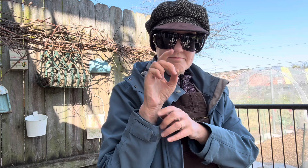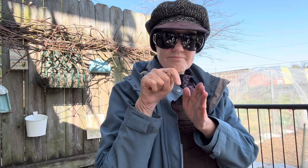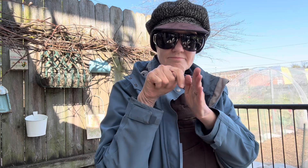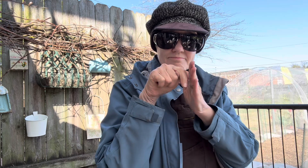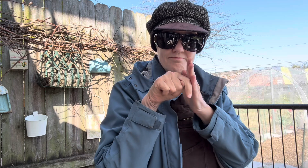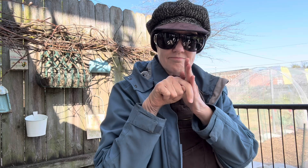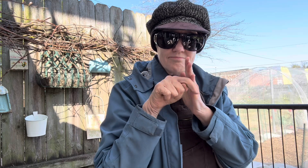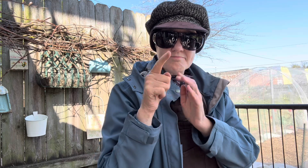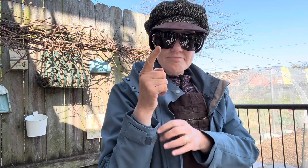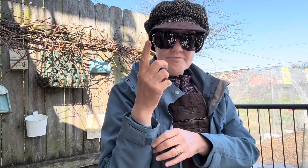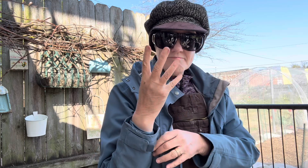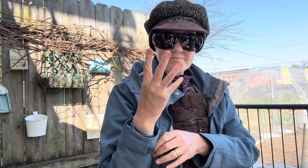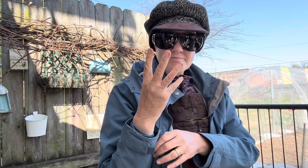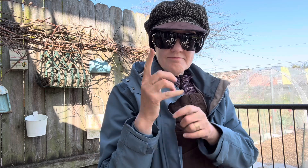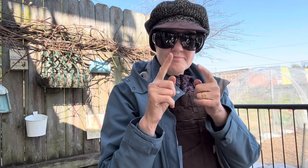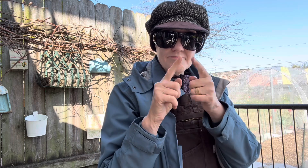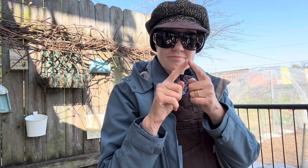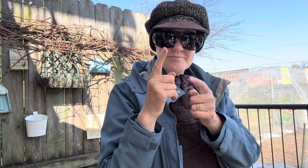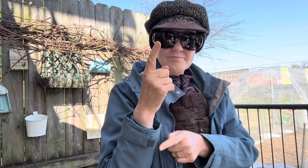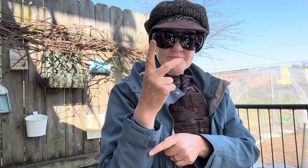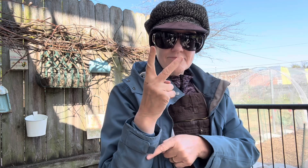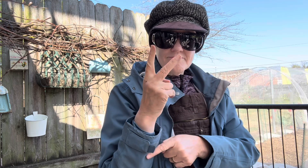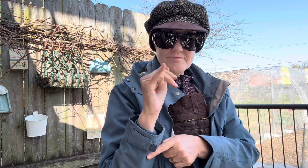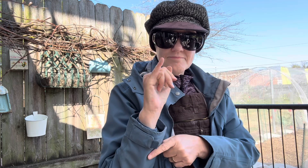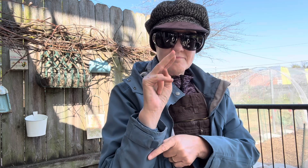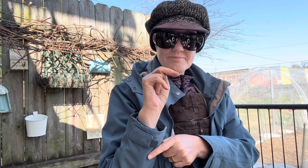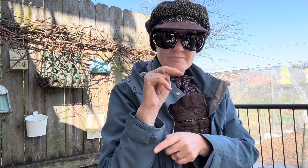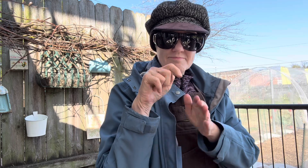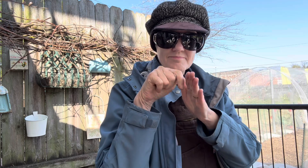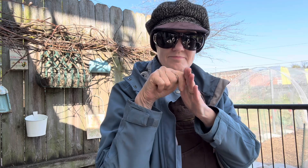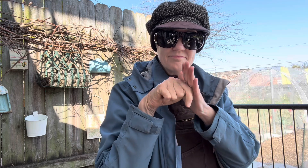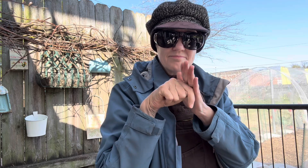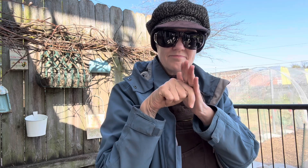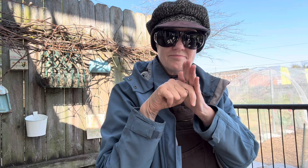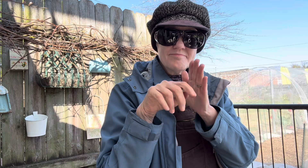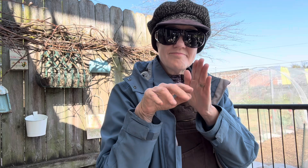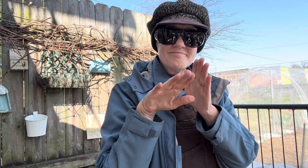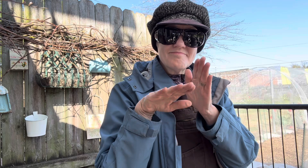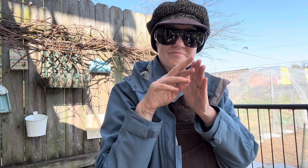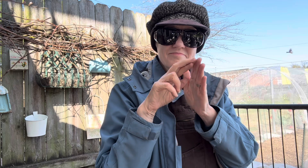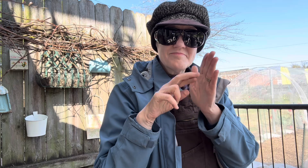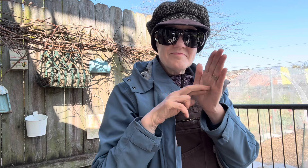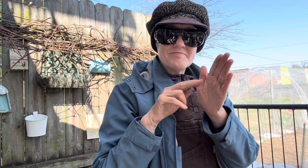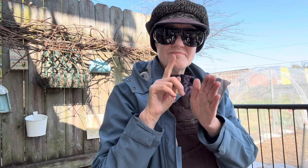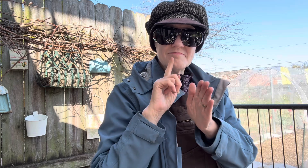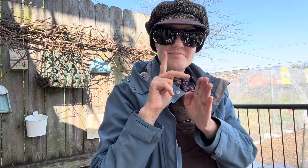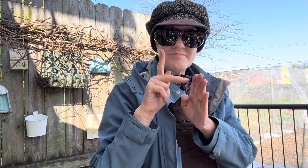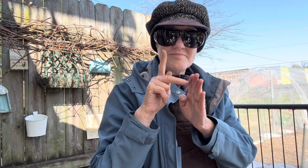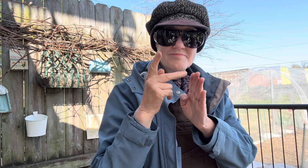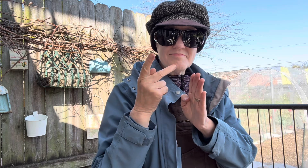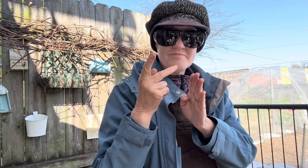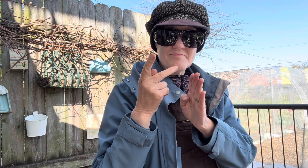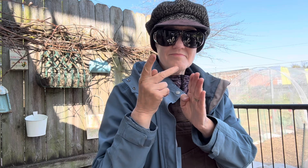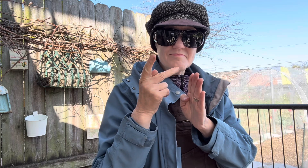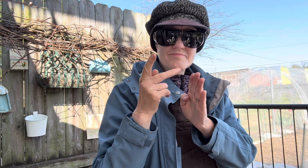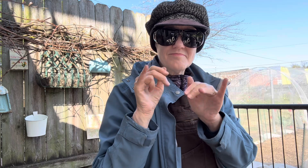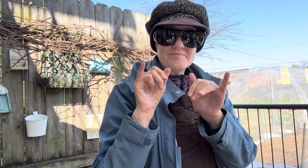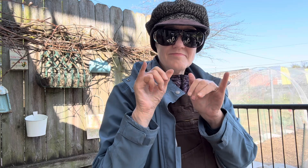It's a good sized seed. You want to bury them about a 1/4 to a 1/2 inch deep. Basically, double